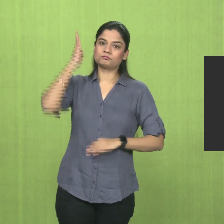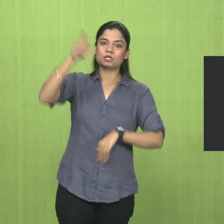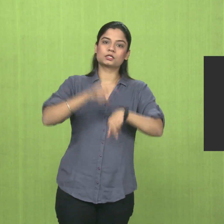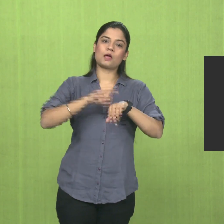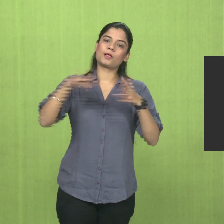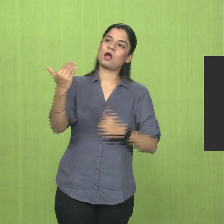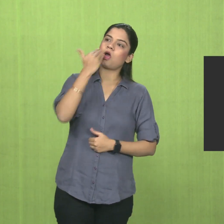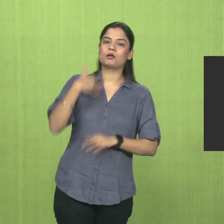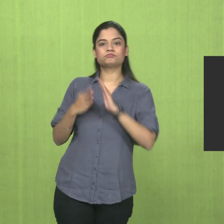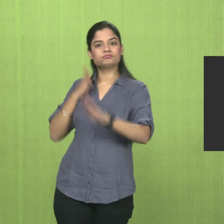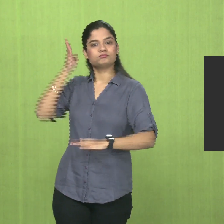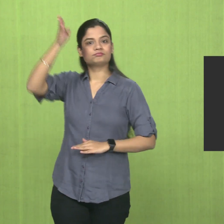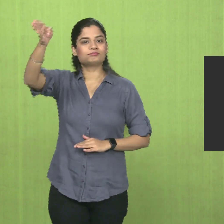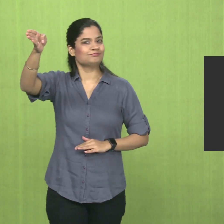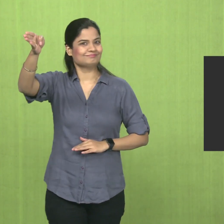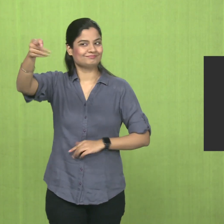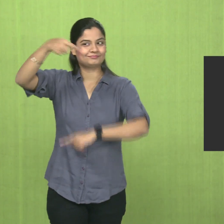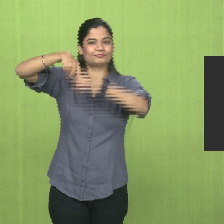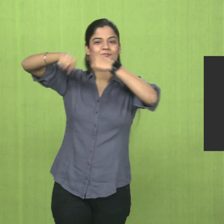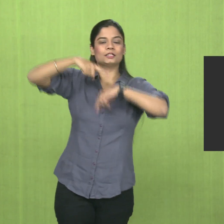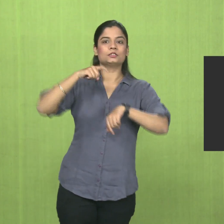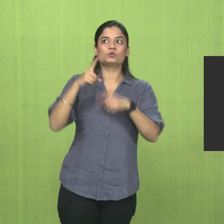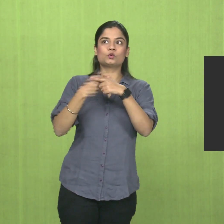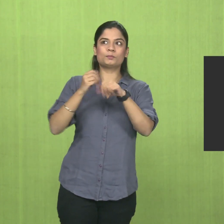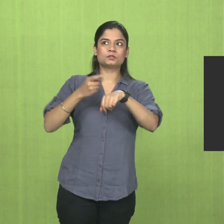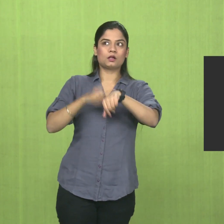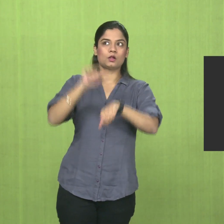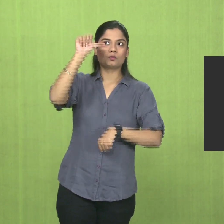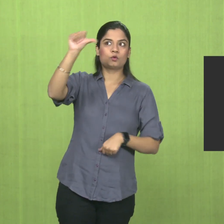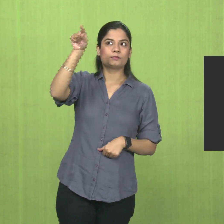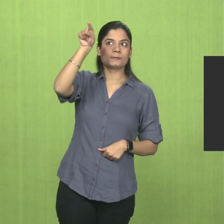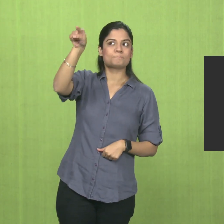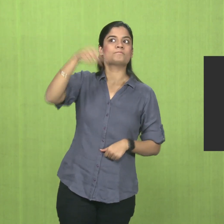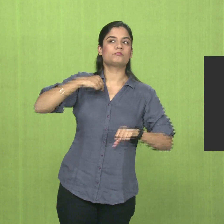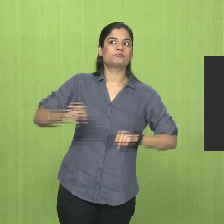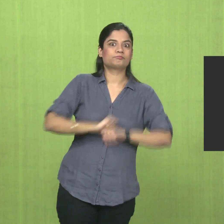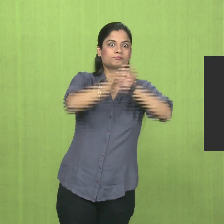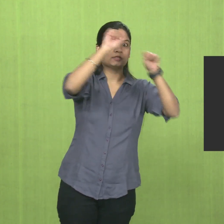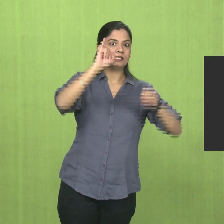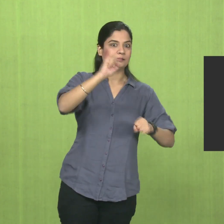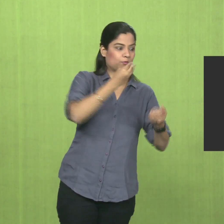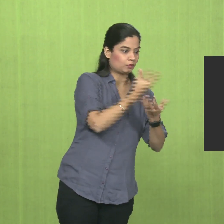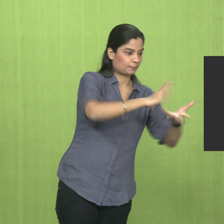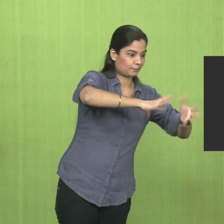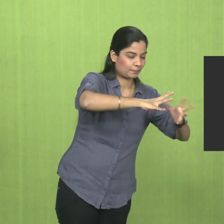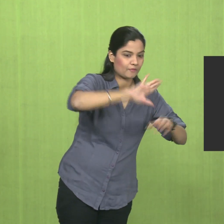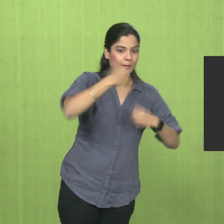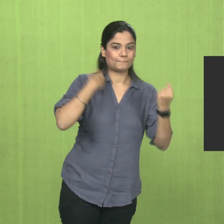a job. Can I go at any time? No, I have to follow the time that has been given to me. If I have to go at 9, then I have to wake up at 6, catch